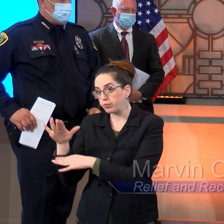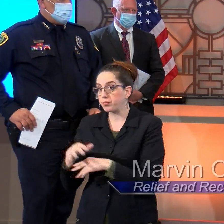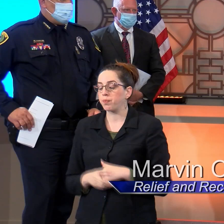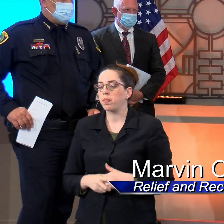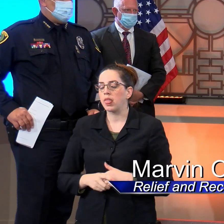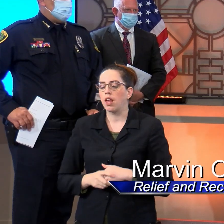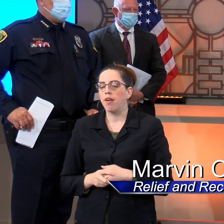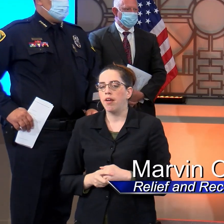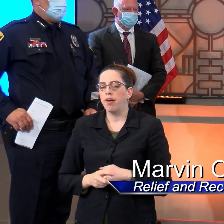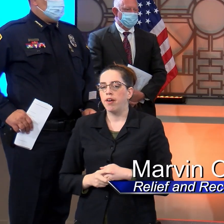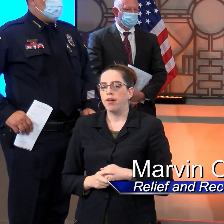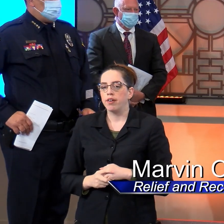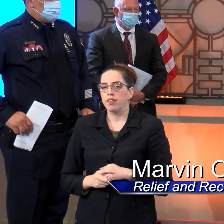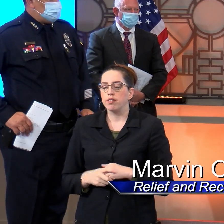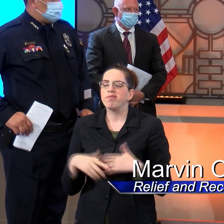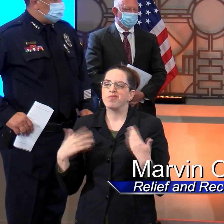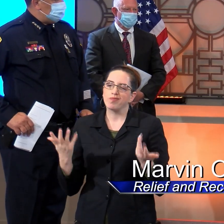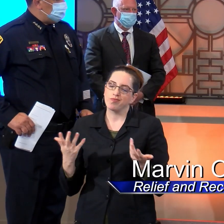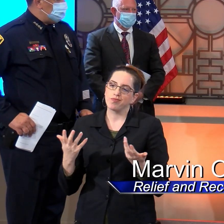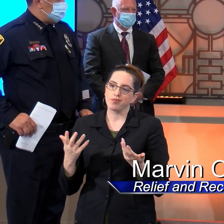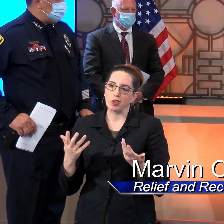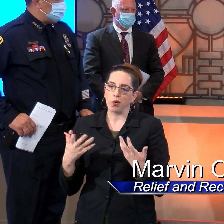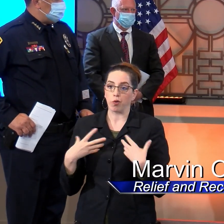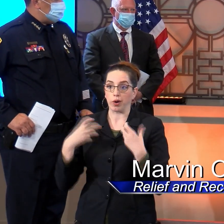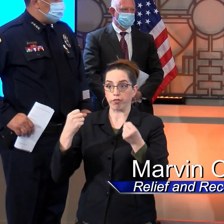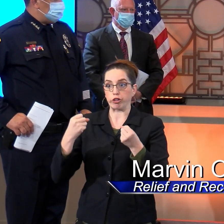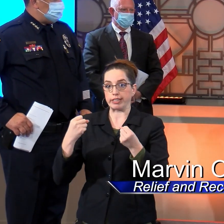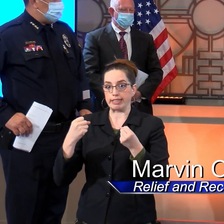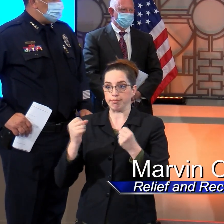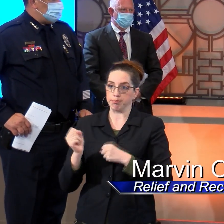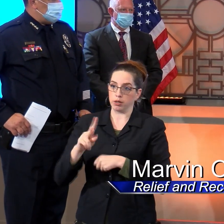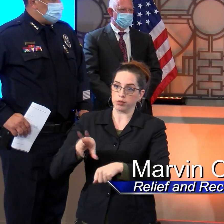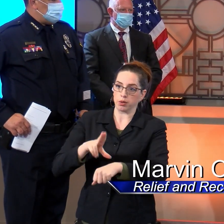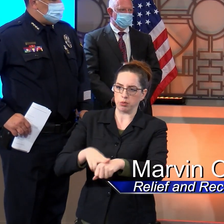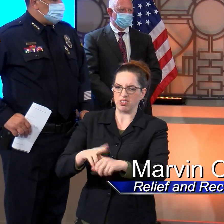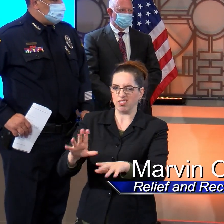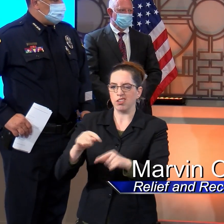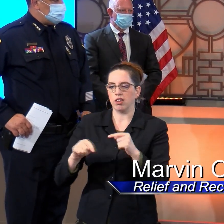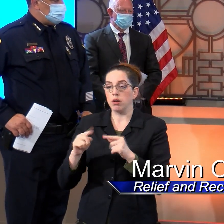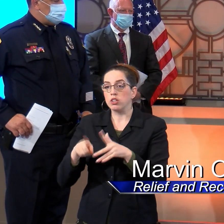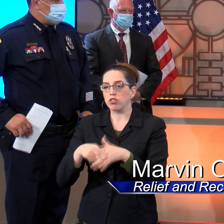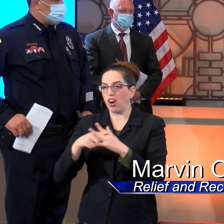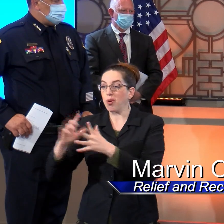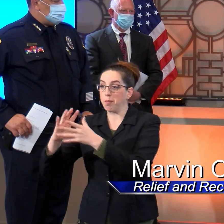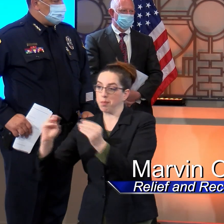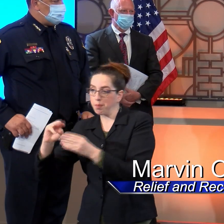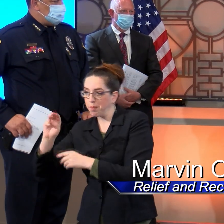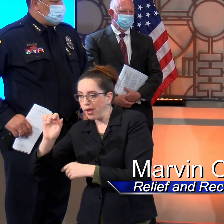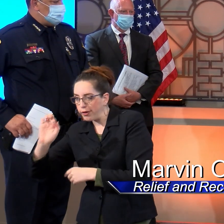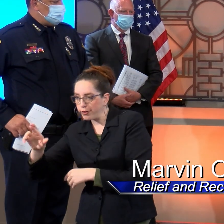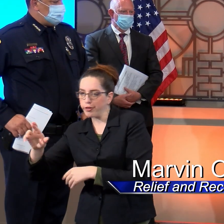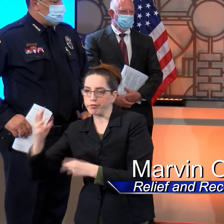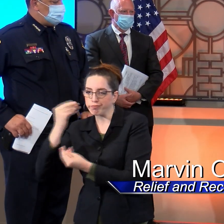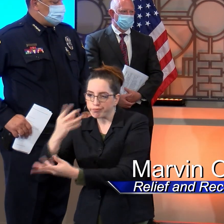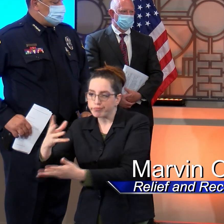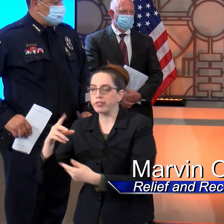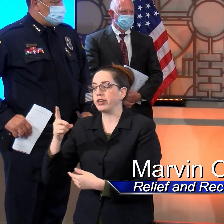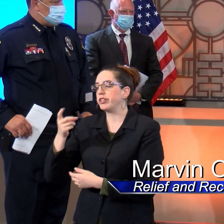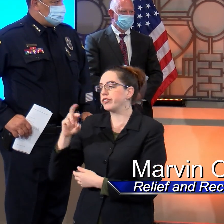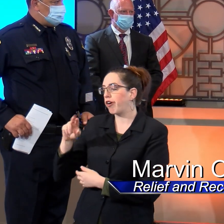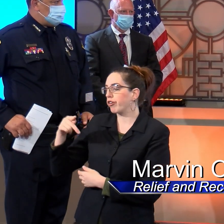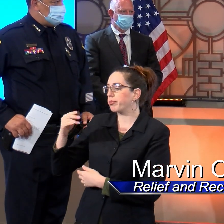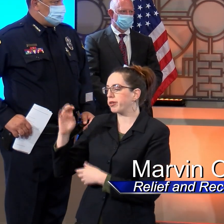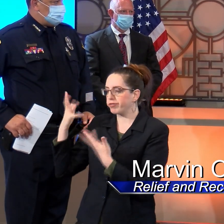everyone. So in terms of the recovery, I'm going to start with something you've already heard from the Mayor and you heard a bit from Dr.